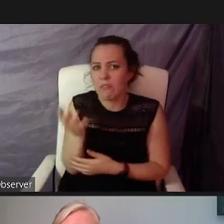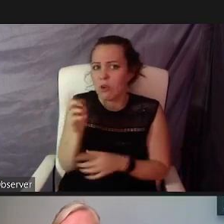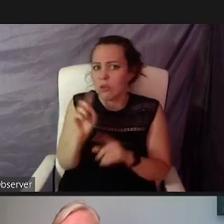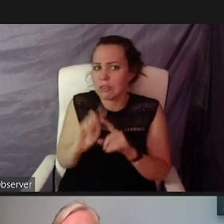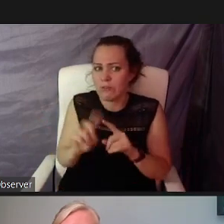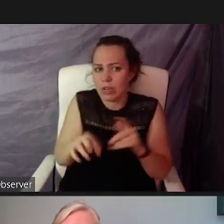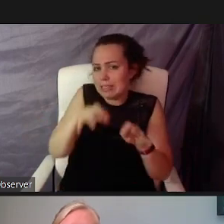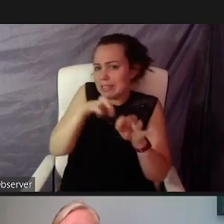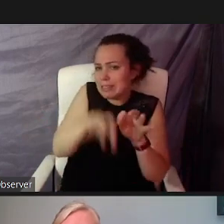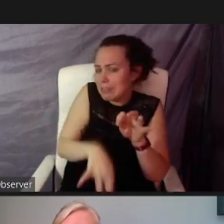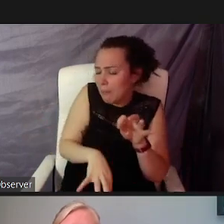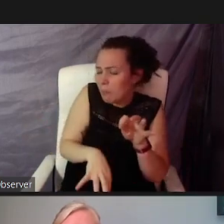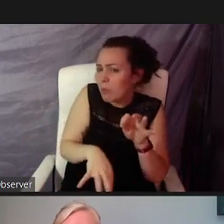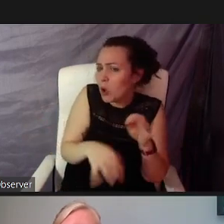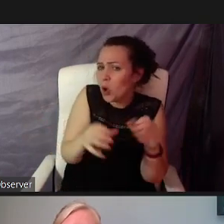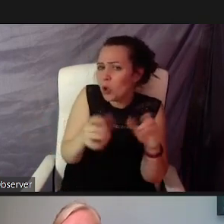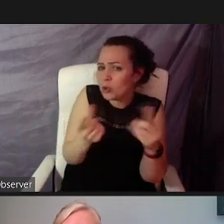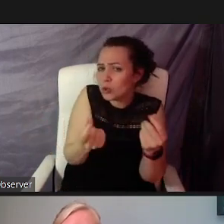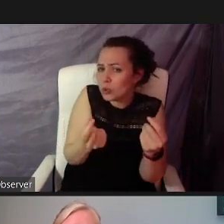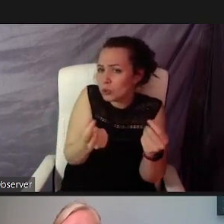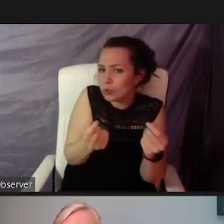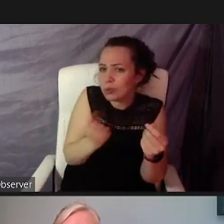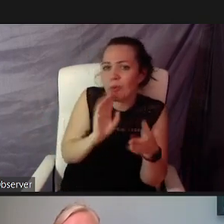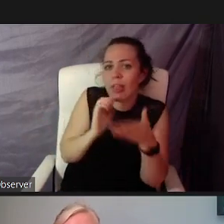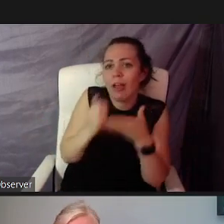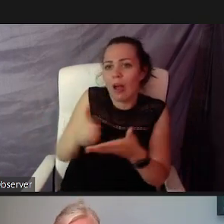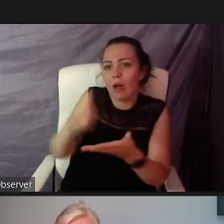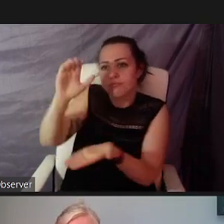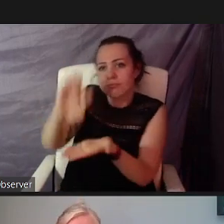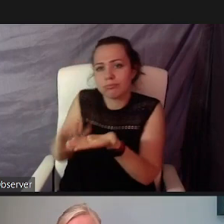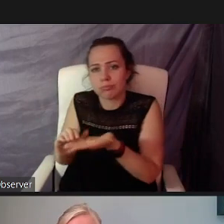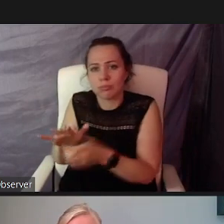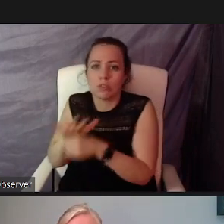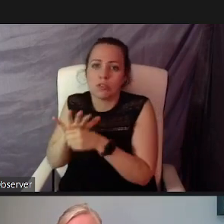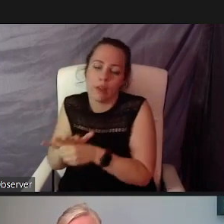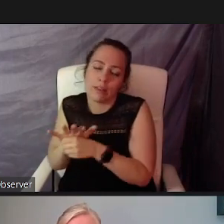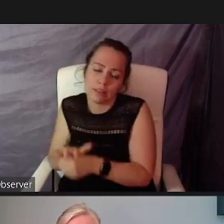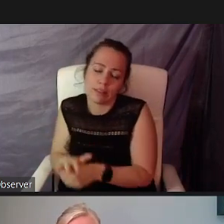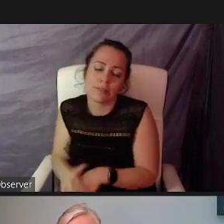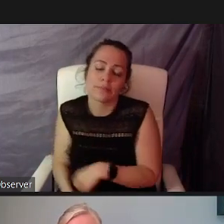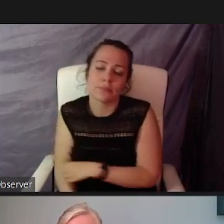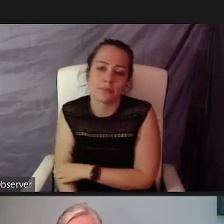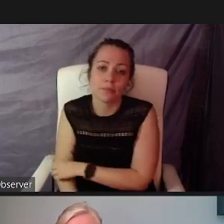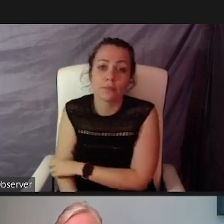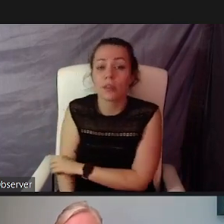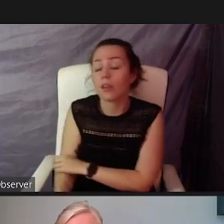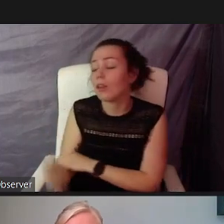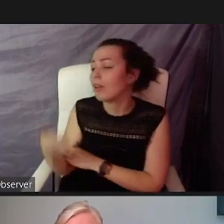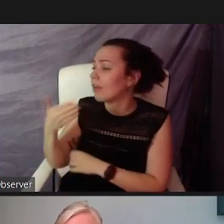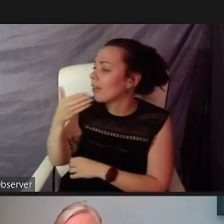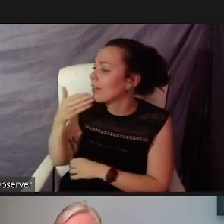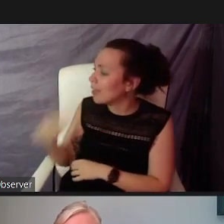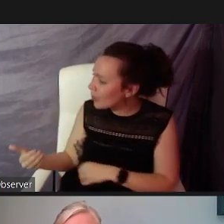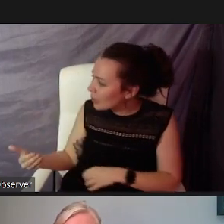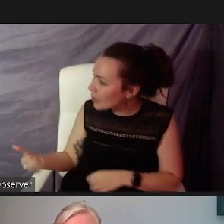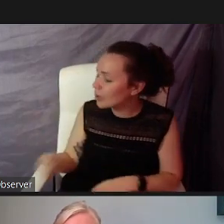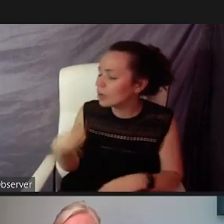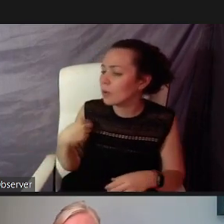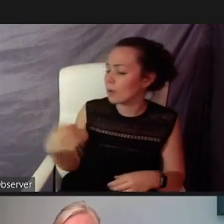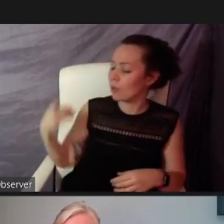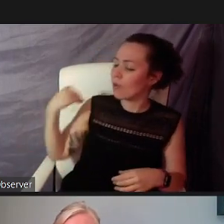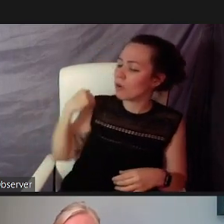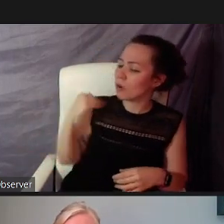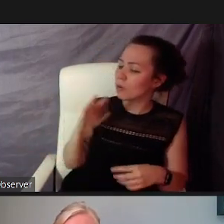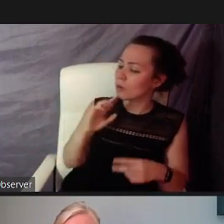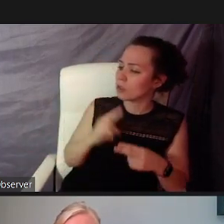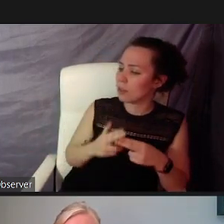simple actions that you can take to help minimize stress during that time. Thanks, Aisha. We talked earlier